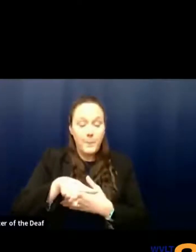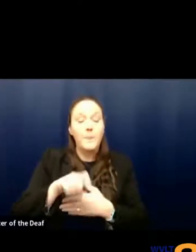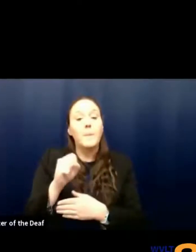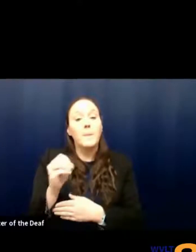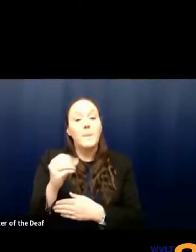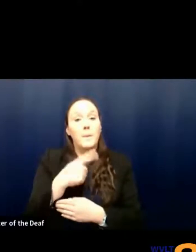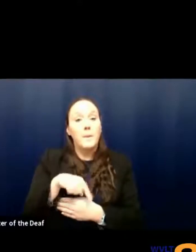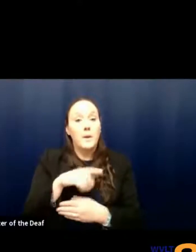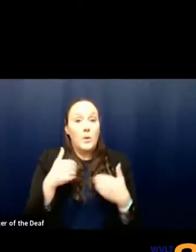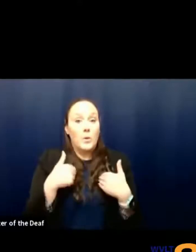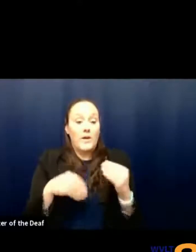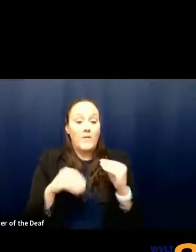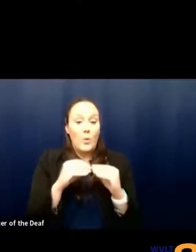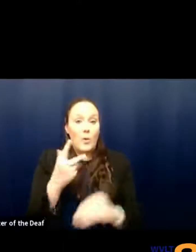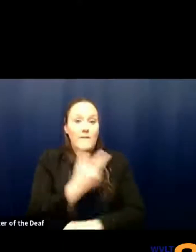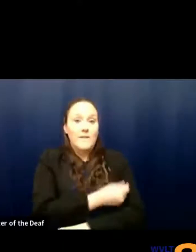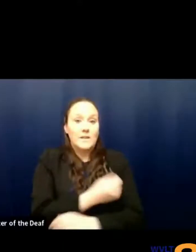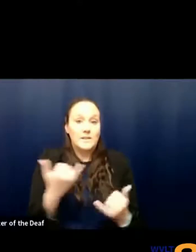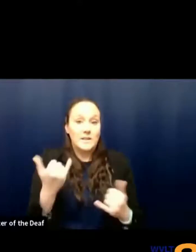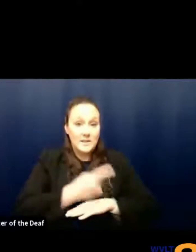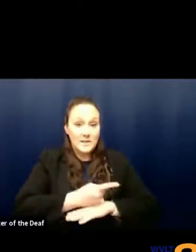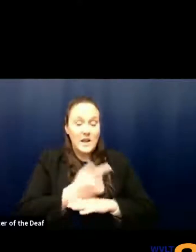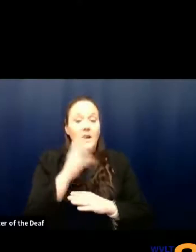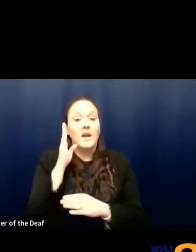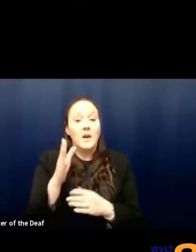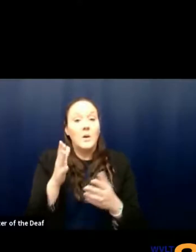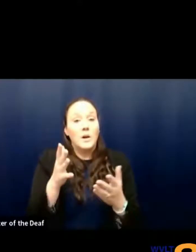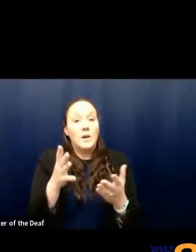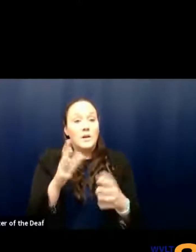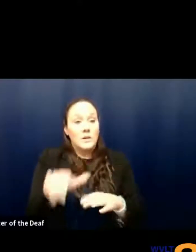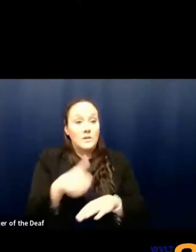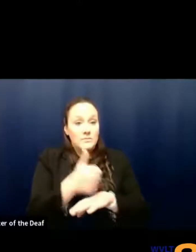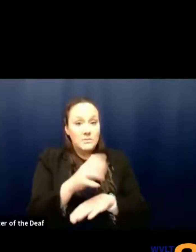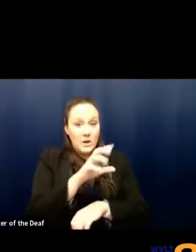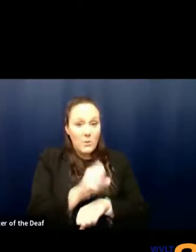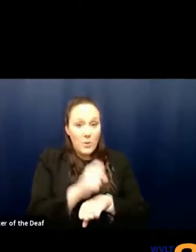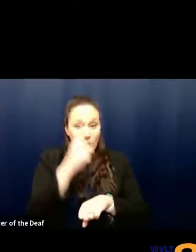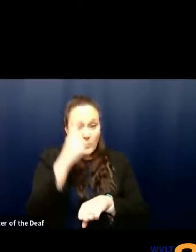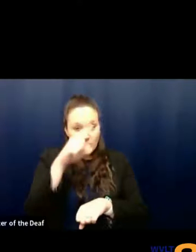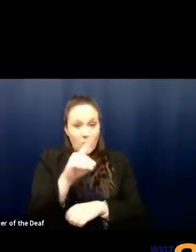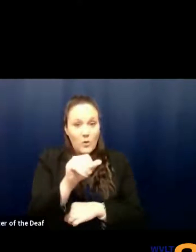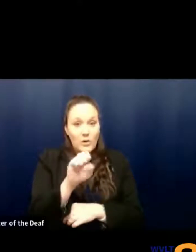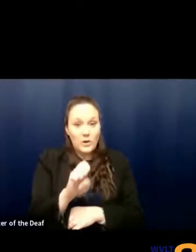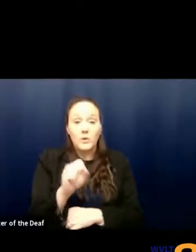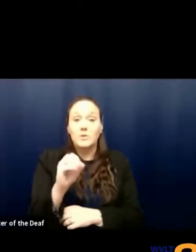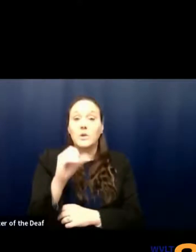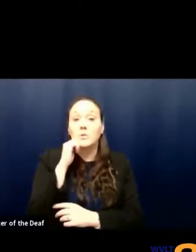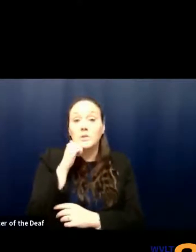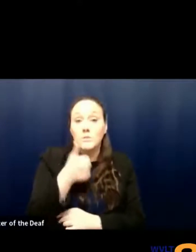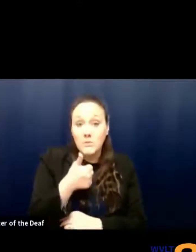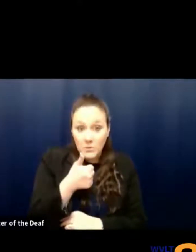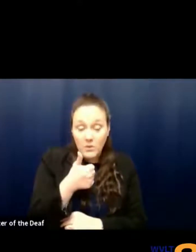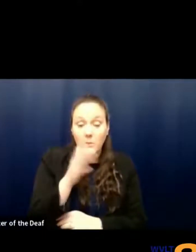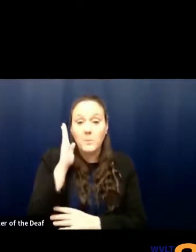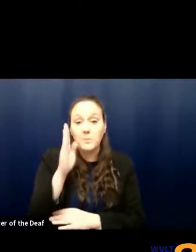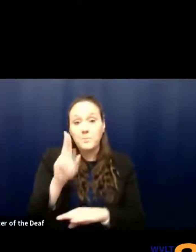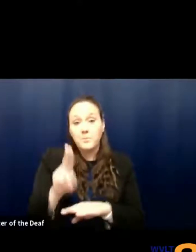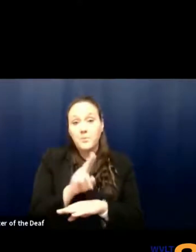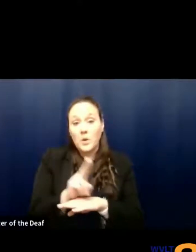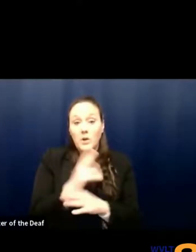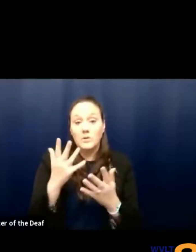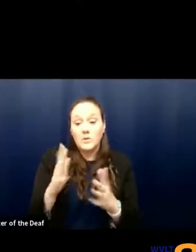vaccines today and want to schedule appointments for those doses. So tomorrow, we will use our existing